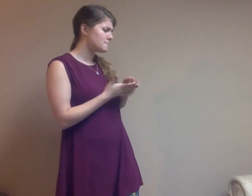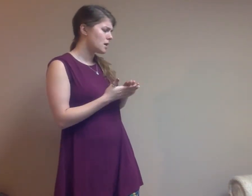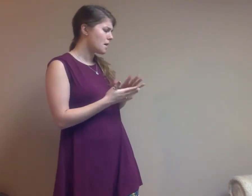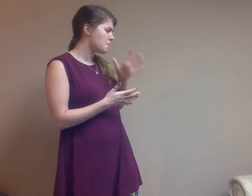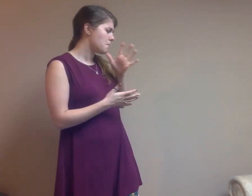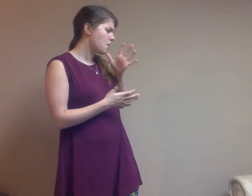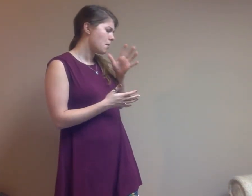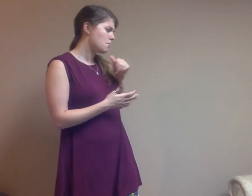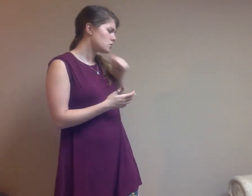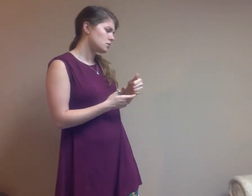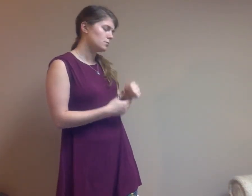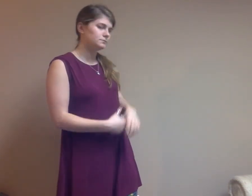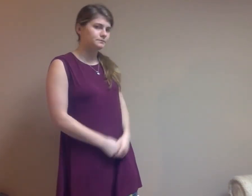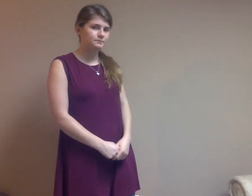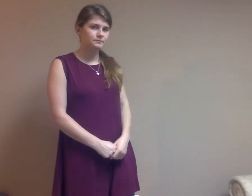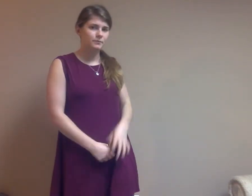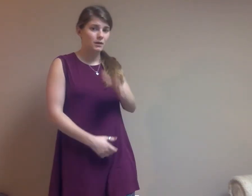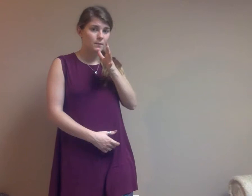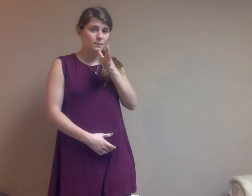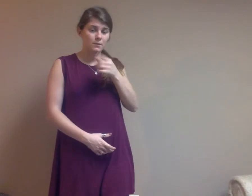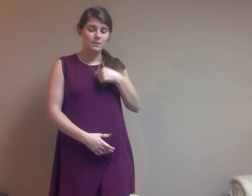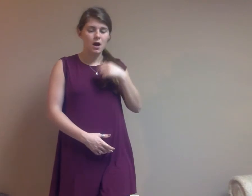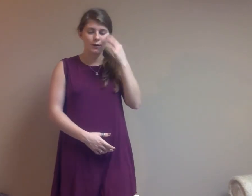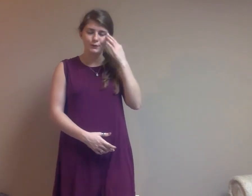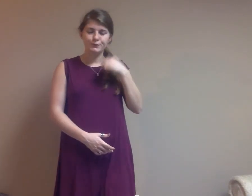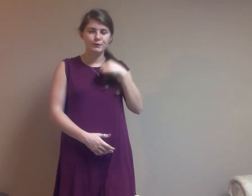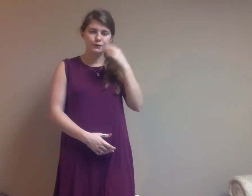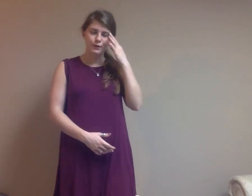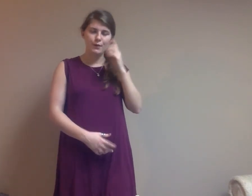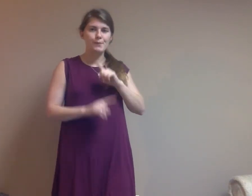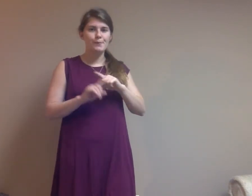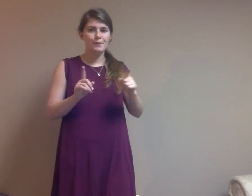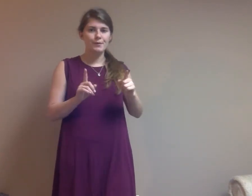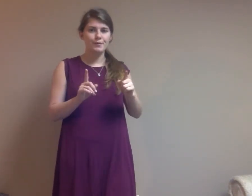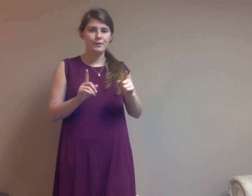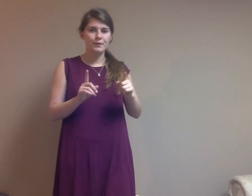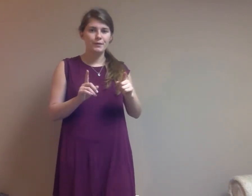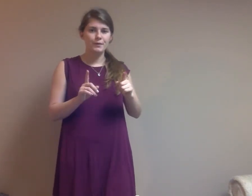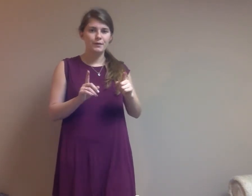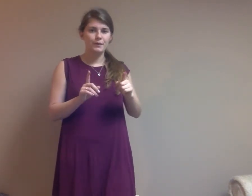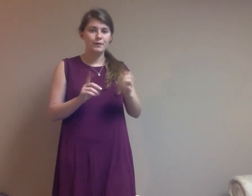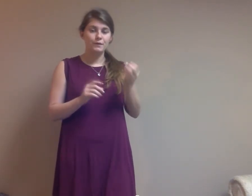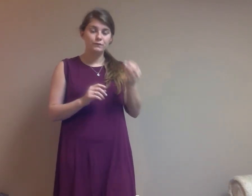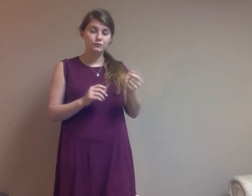No, I know. But sometimes you feel it. Sometimes you feel it. But we'll see. We'll give it time and we'll see. I'm sure we'll get